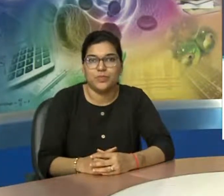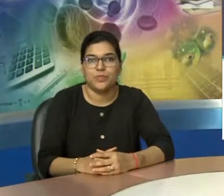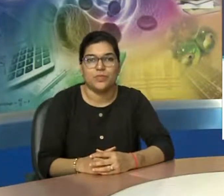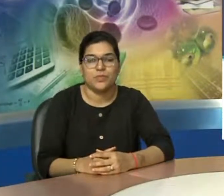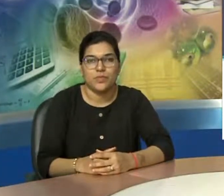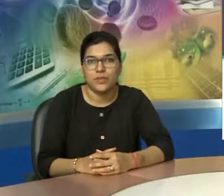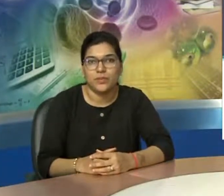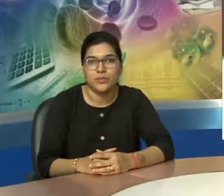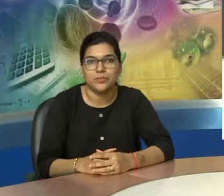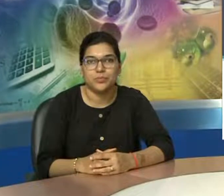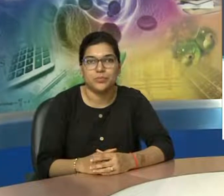1.